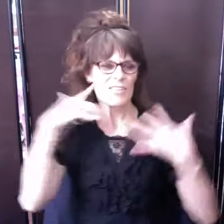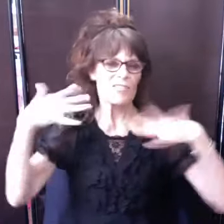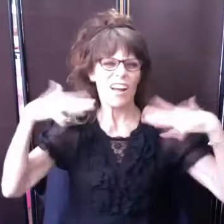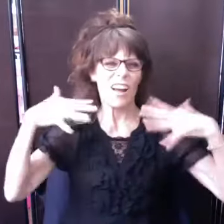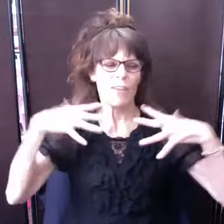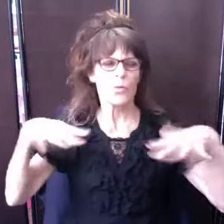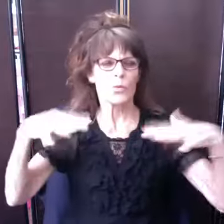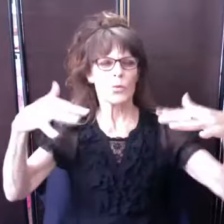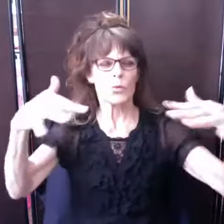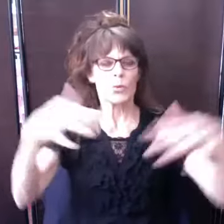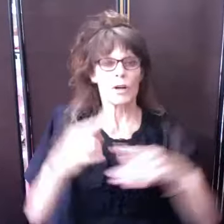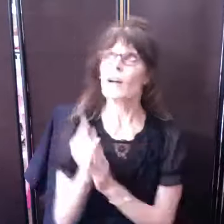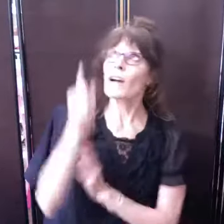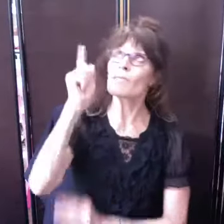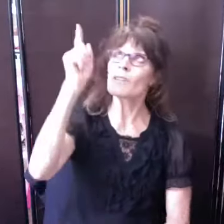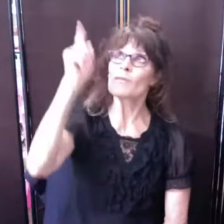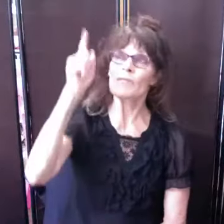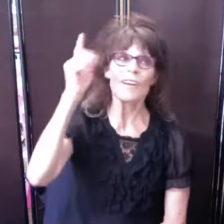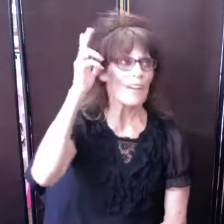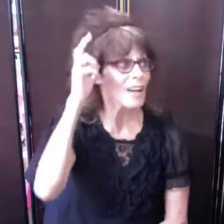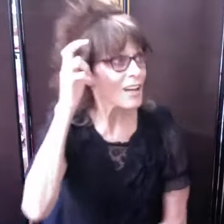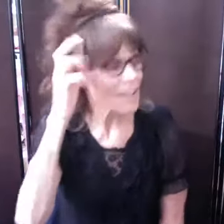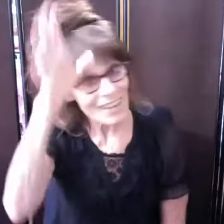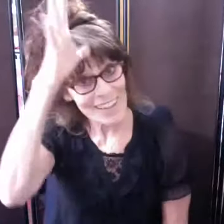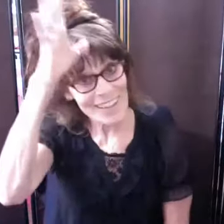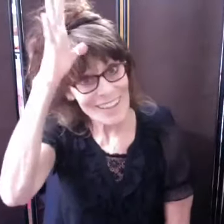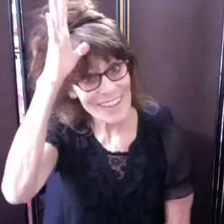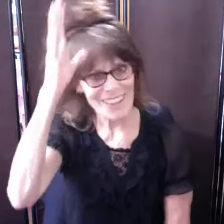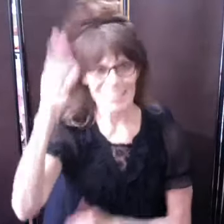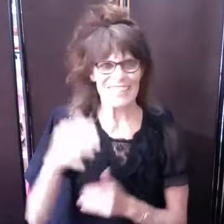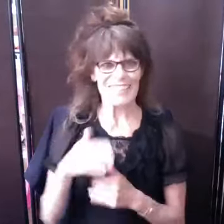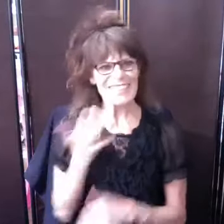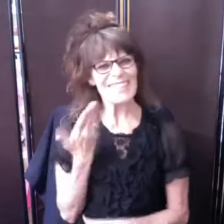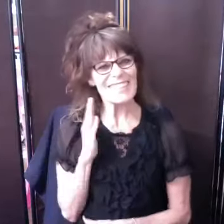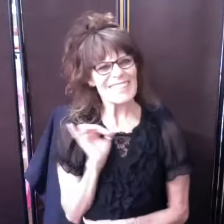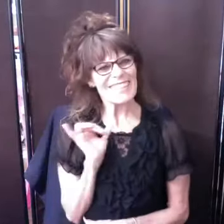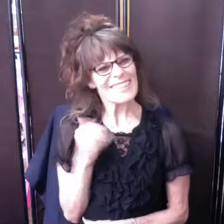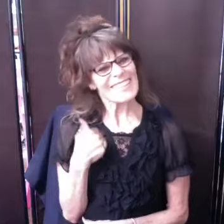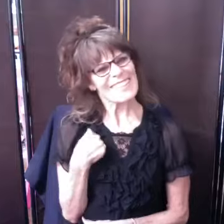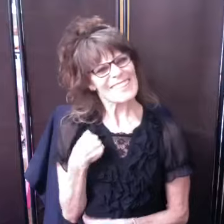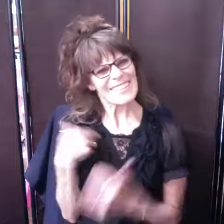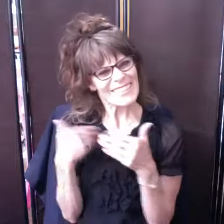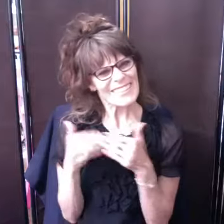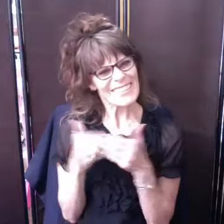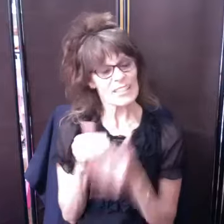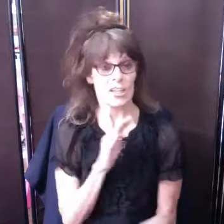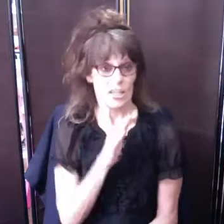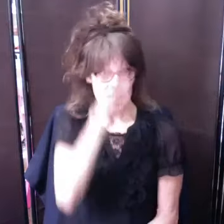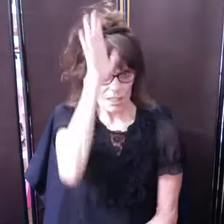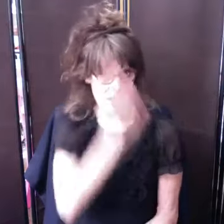be upstairs in that playroom and man, it sounded like he was standing right next to me. And his plan was you responded, and he gave